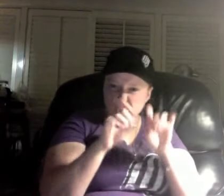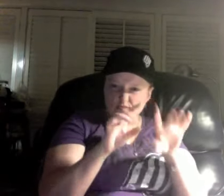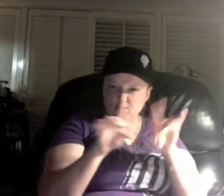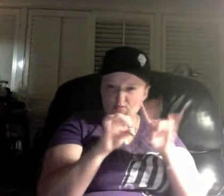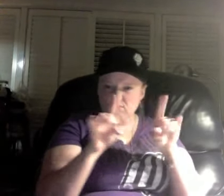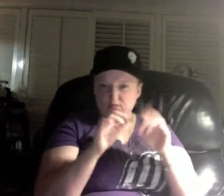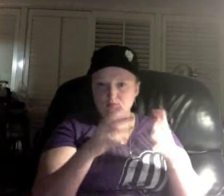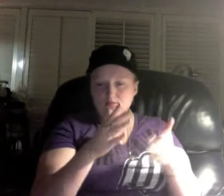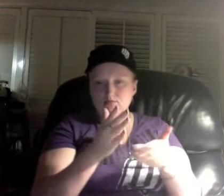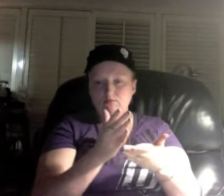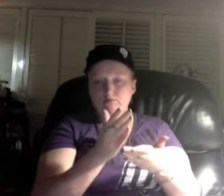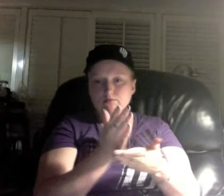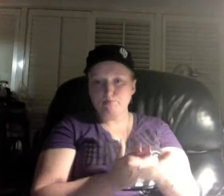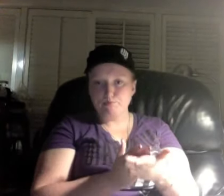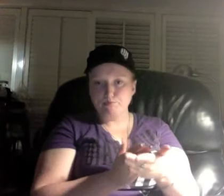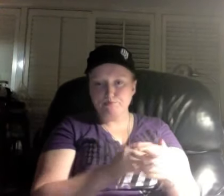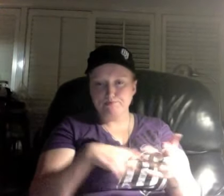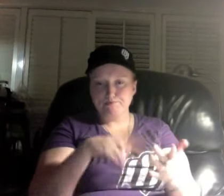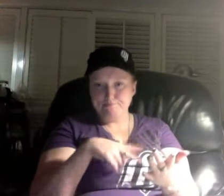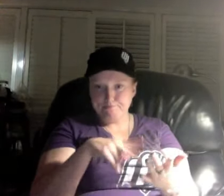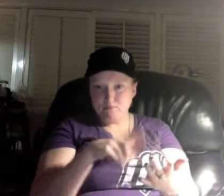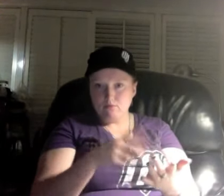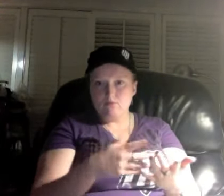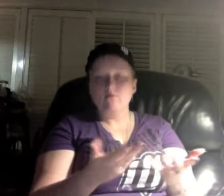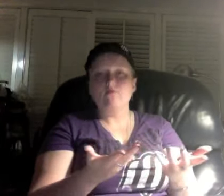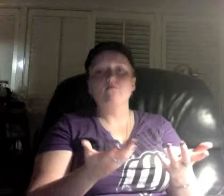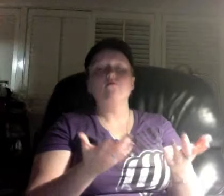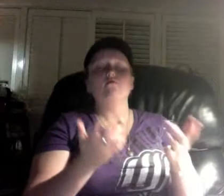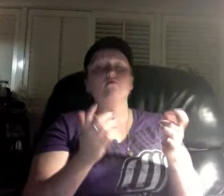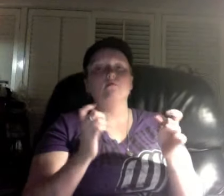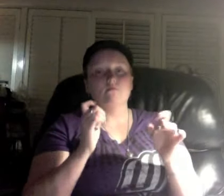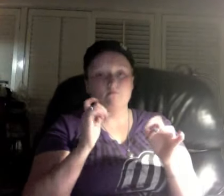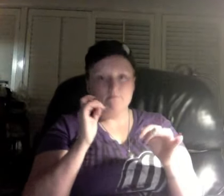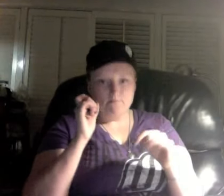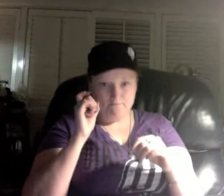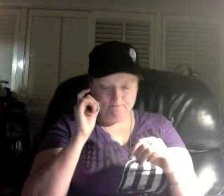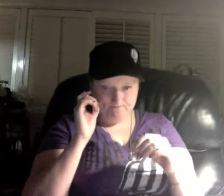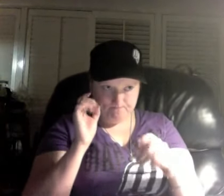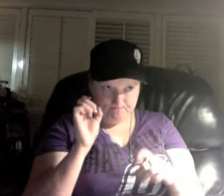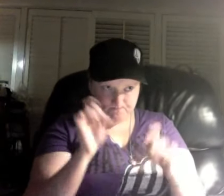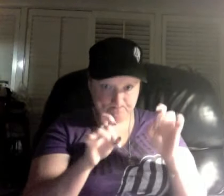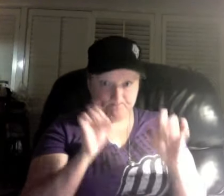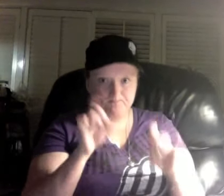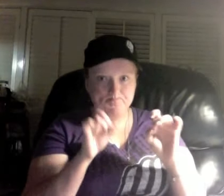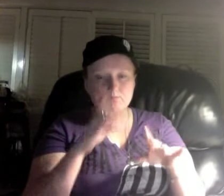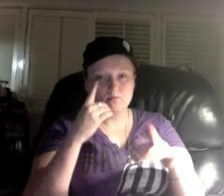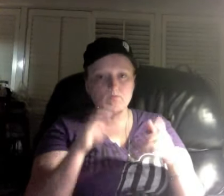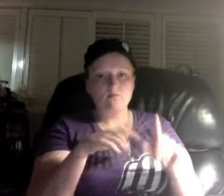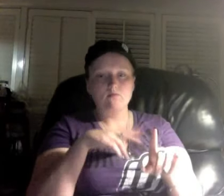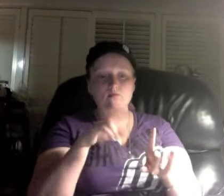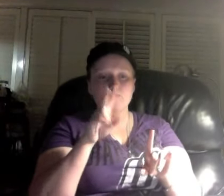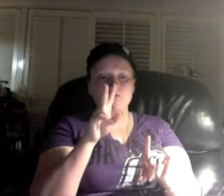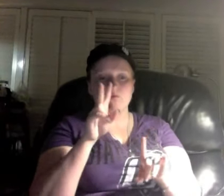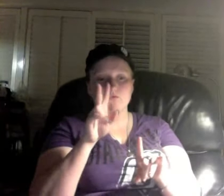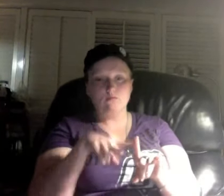And then more applications, like I always ask, like, who has brothers and sisters, and who fights with their brothers and sisters, and we talk